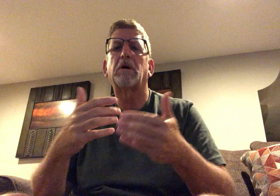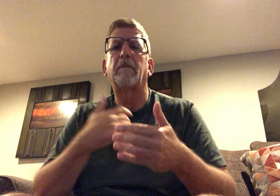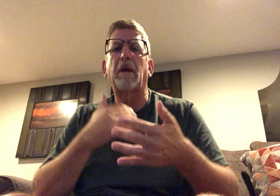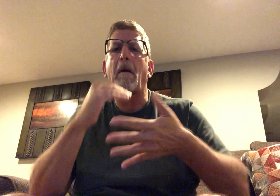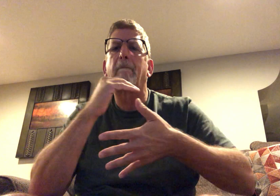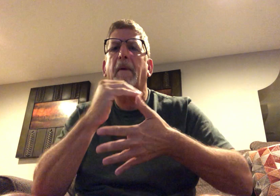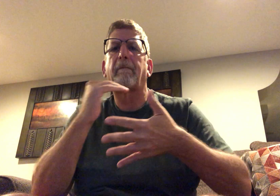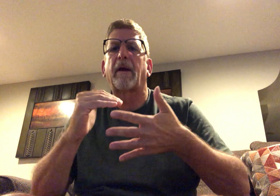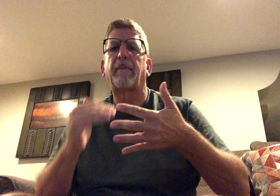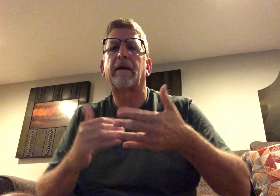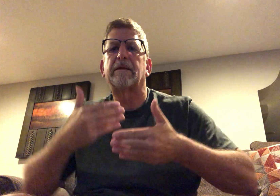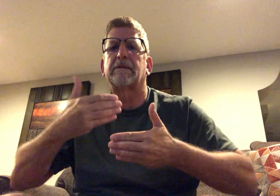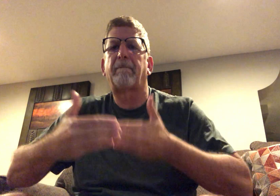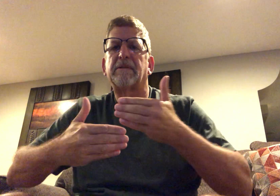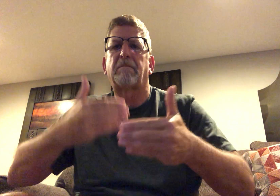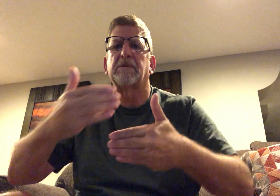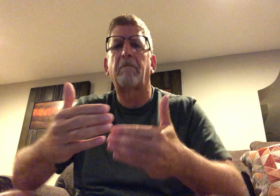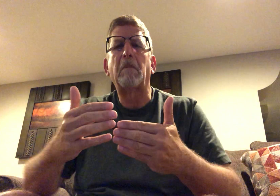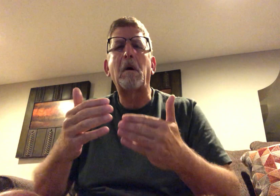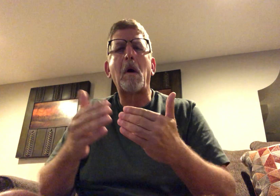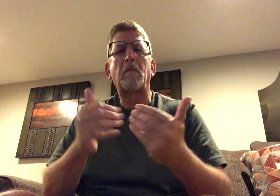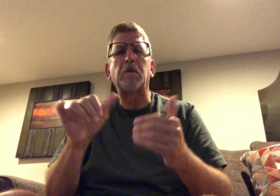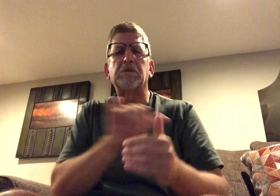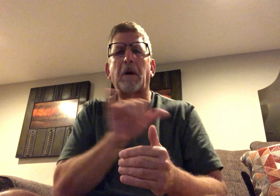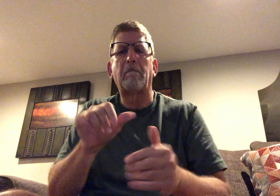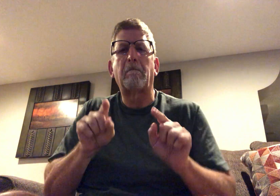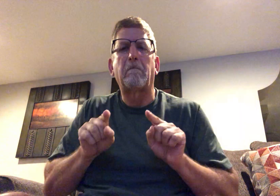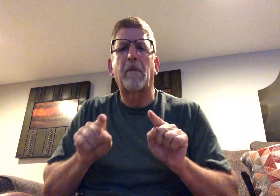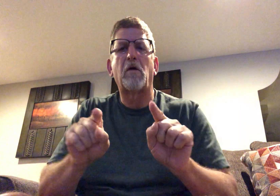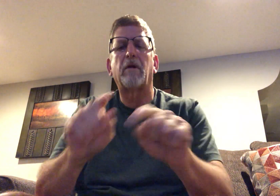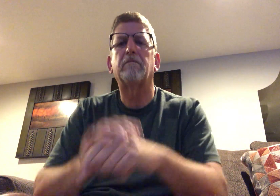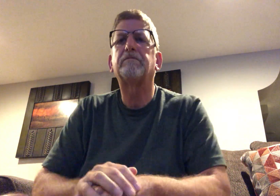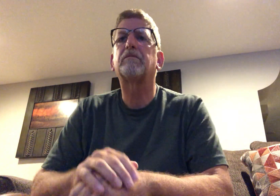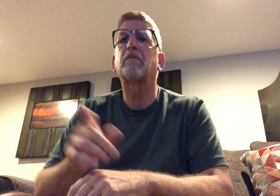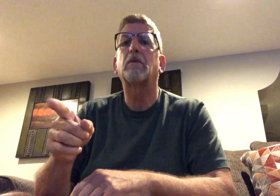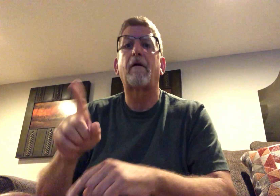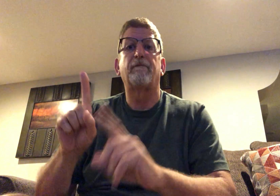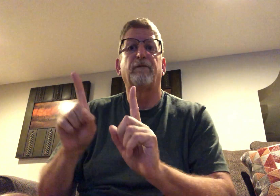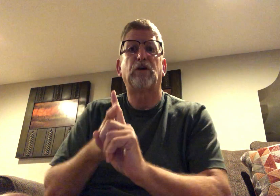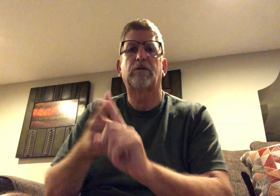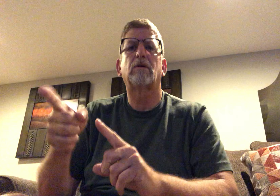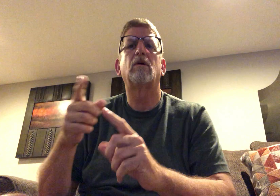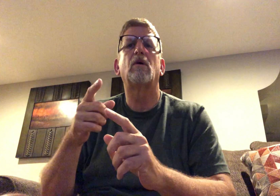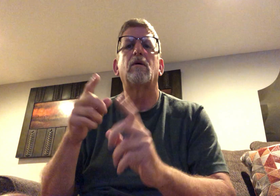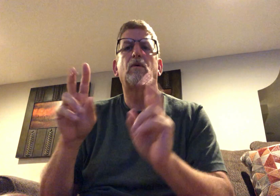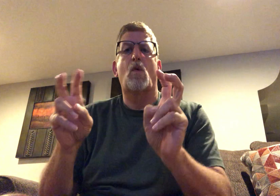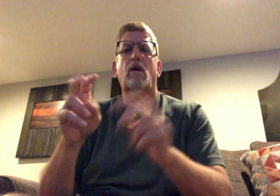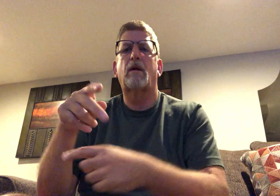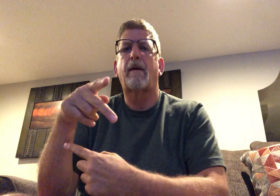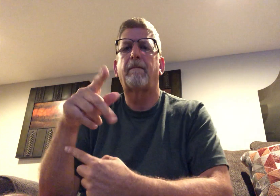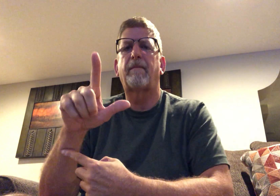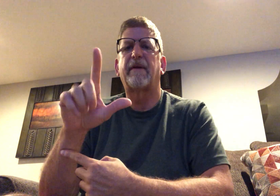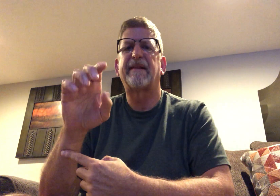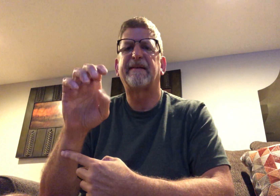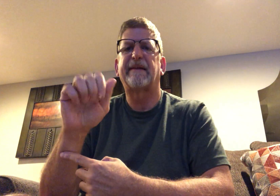With moderate to severe Crohn's disease, I was there. Just not always where I needed to